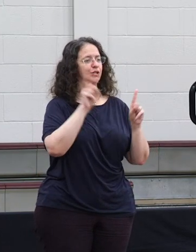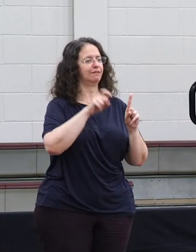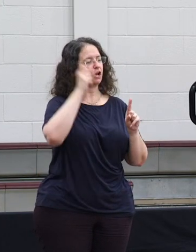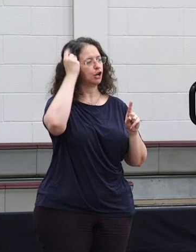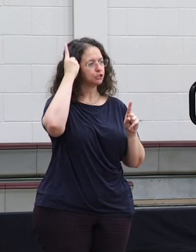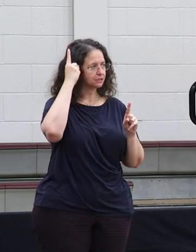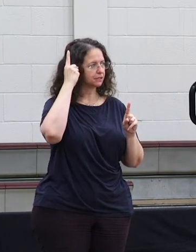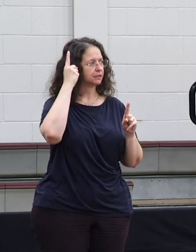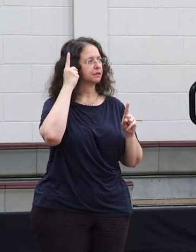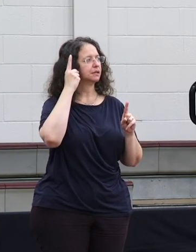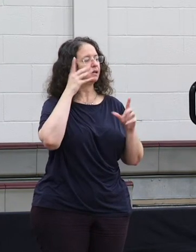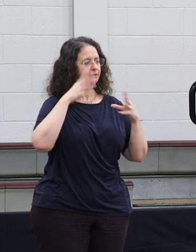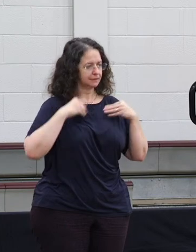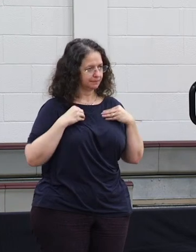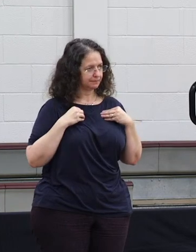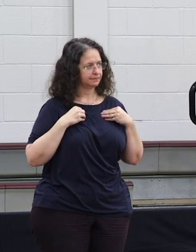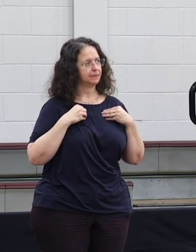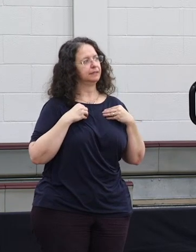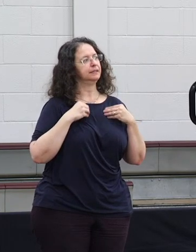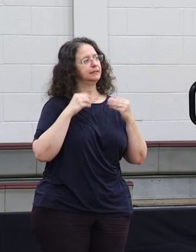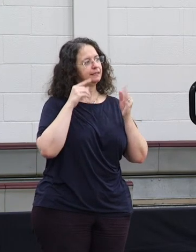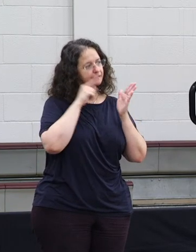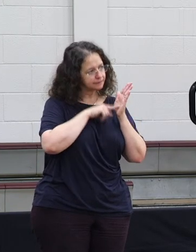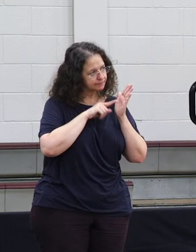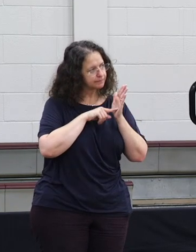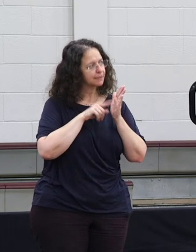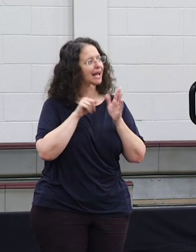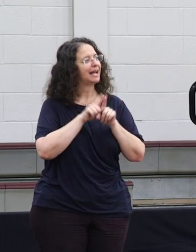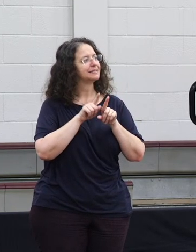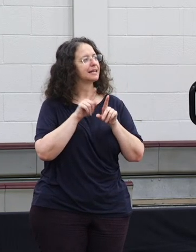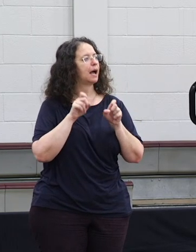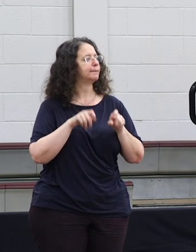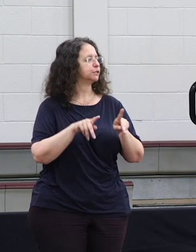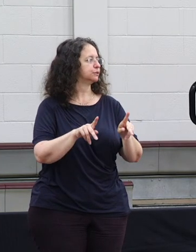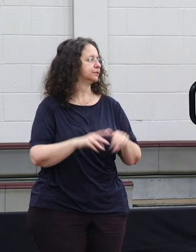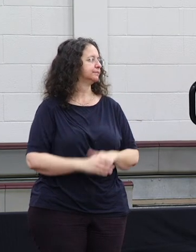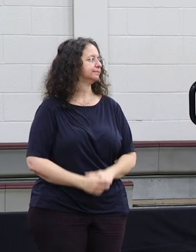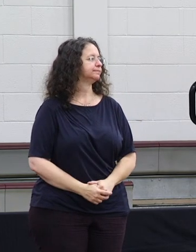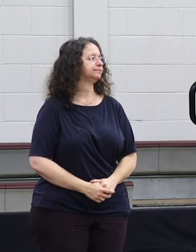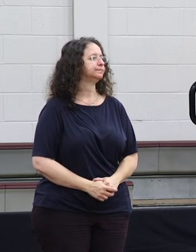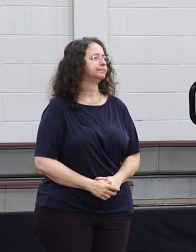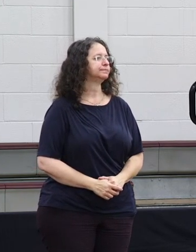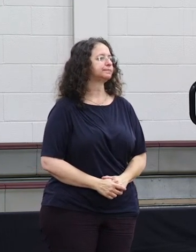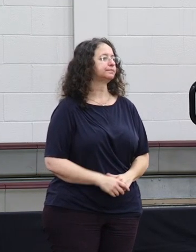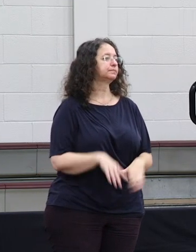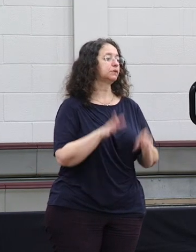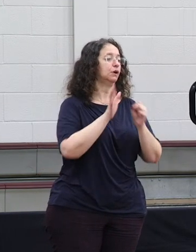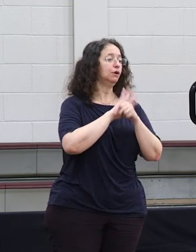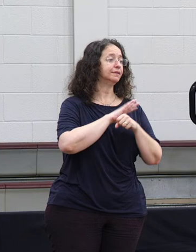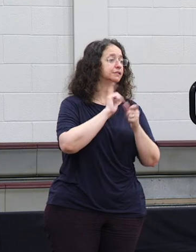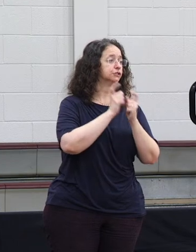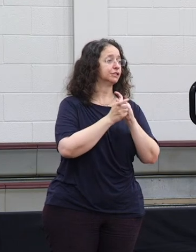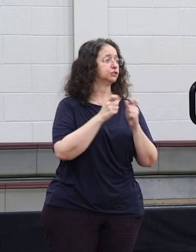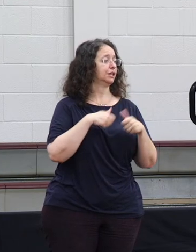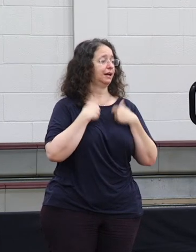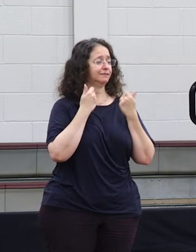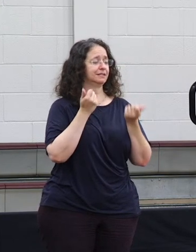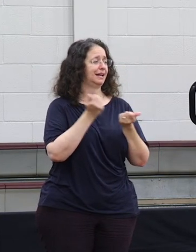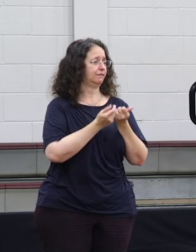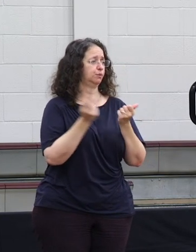understand, embrace, and explore as an opportunity." COVID has changed the lives of each and every one of